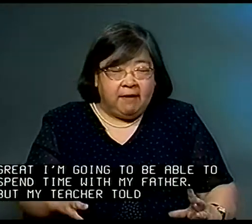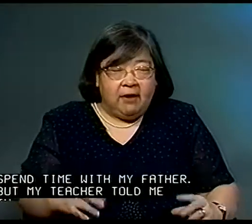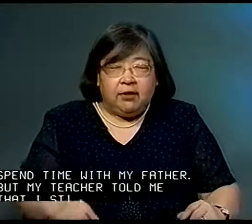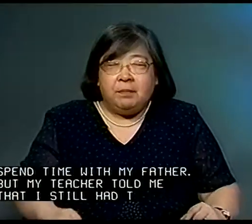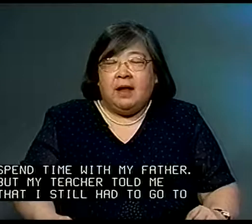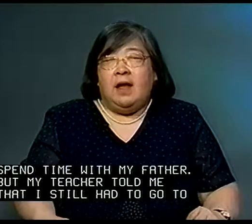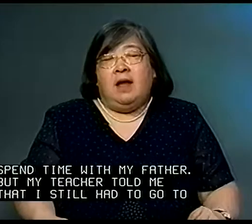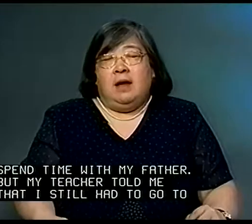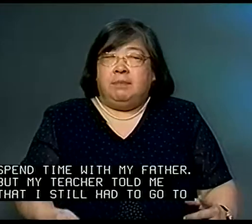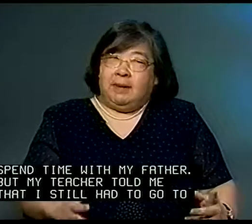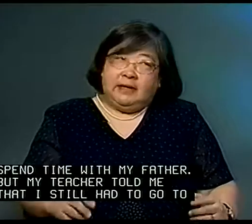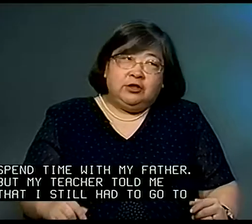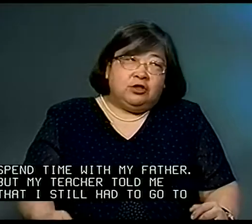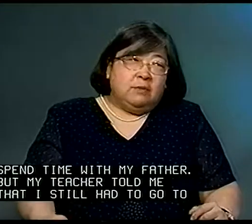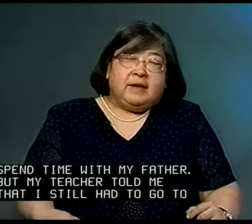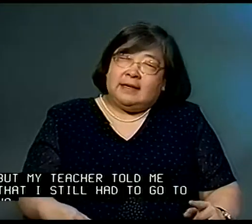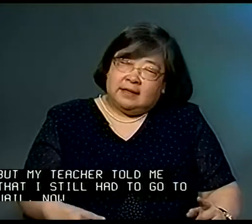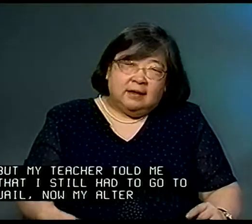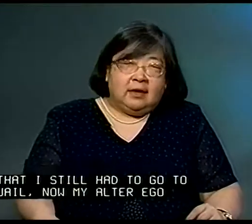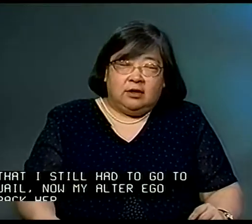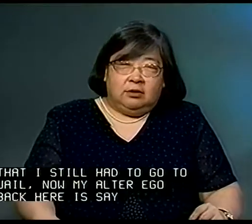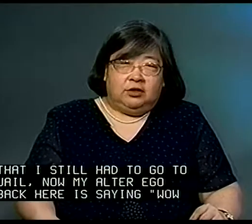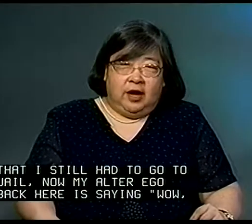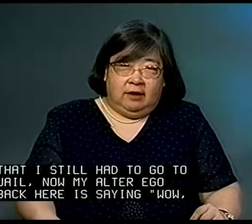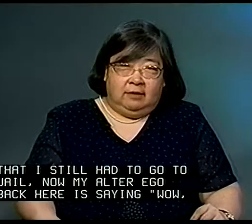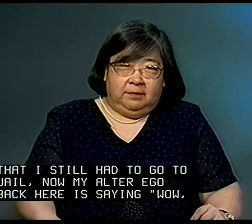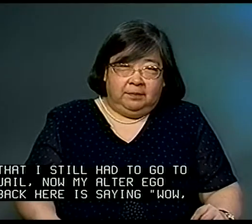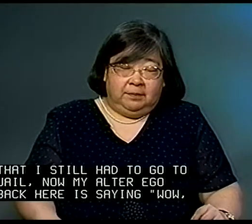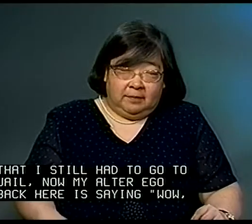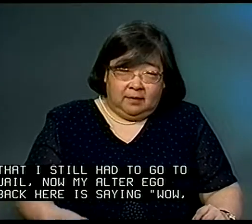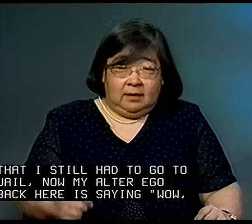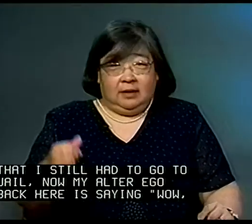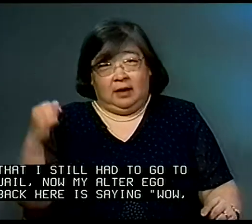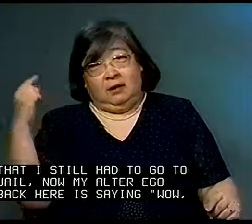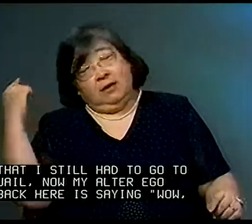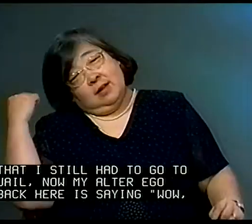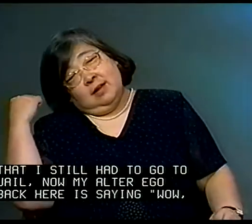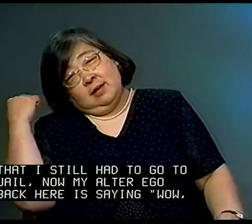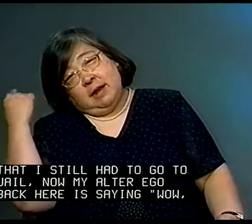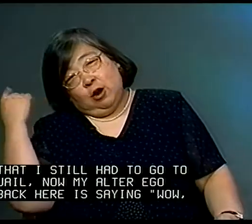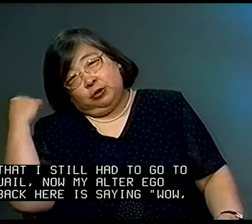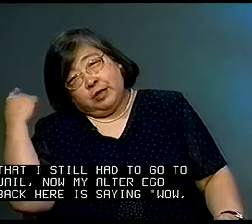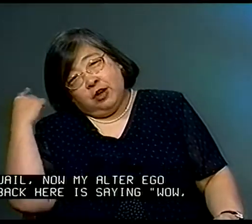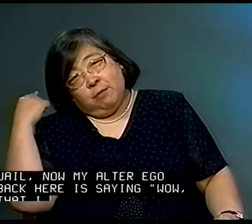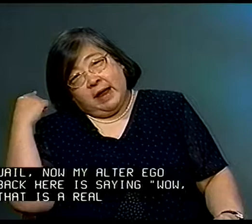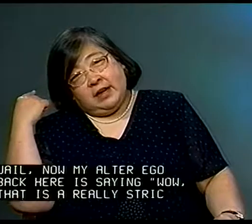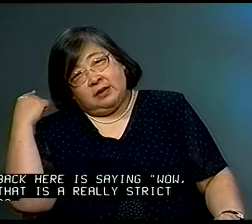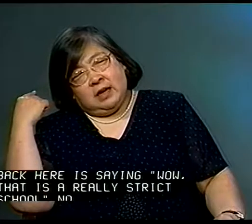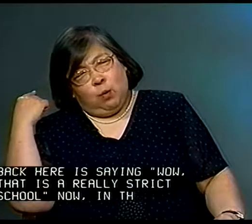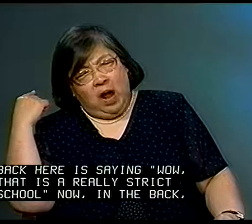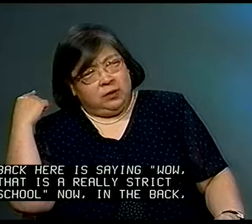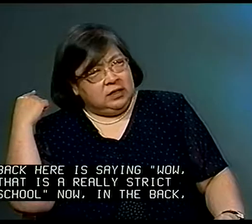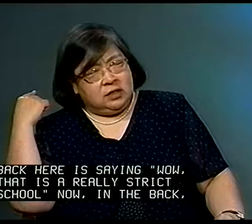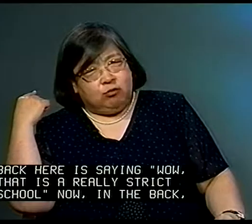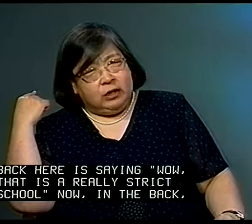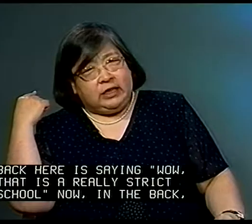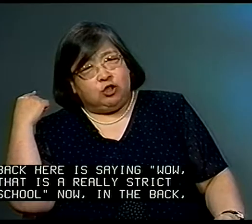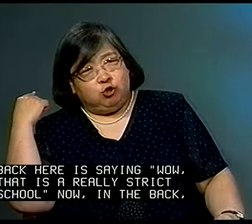father. But my teacher told me that I still had to go to jail. Now, my alter ego back here is saying, wow, this is a really